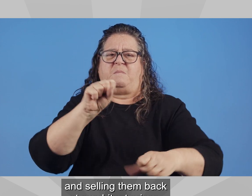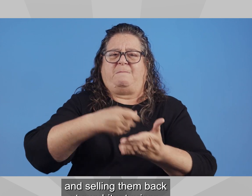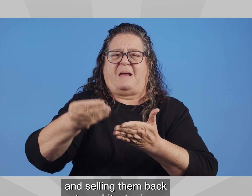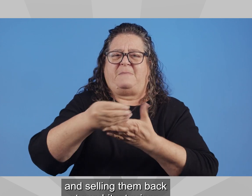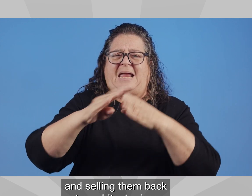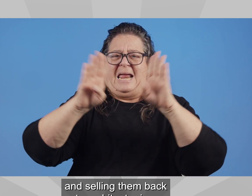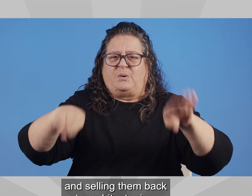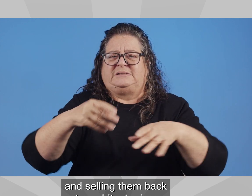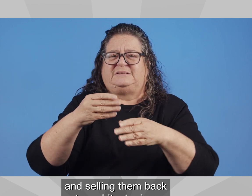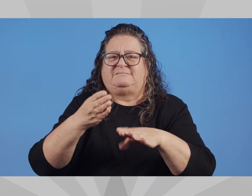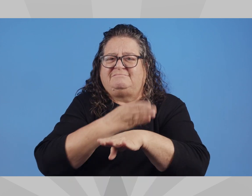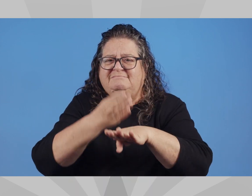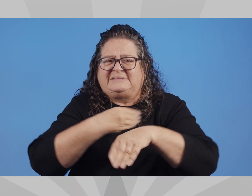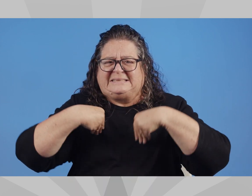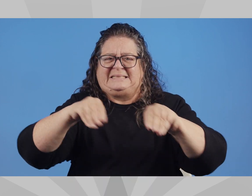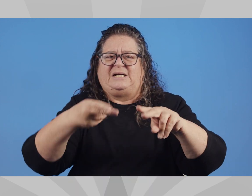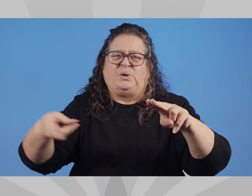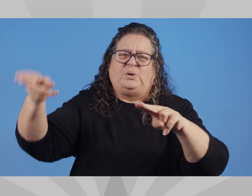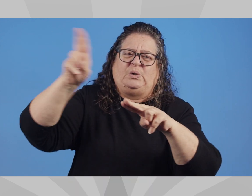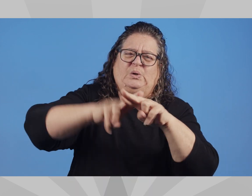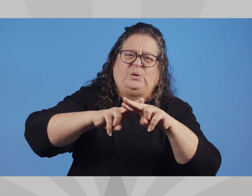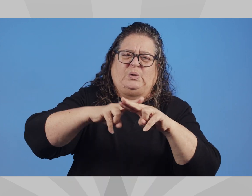at exorbitant prices.